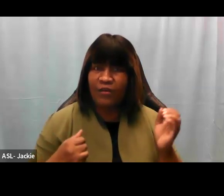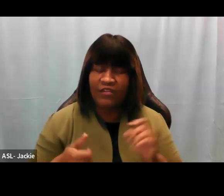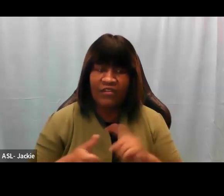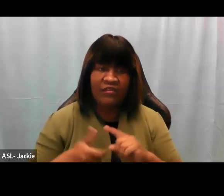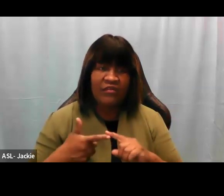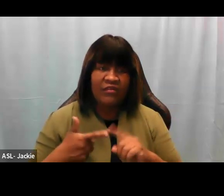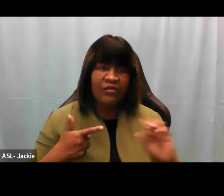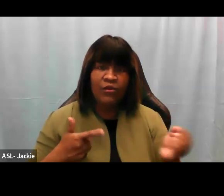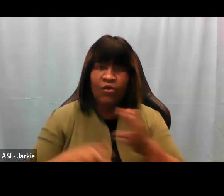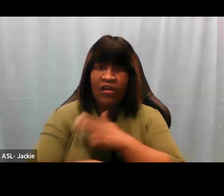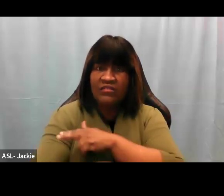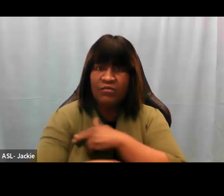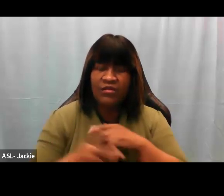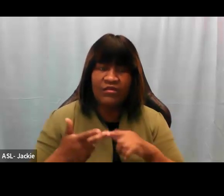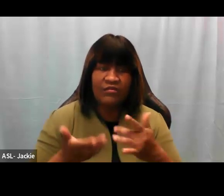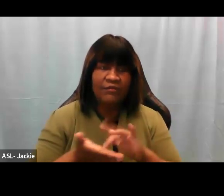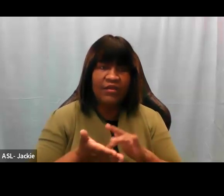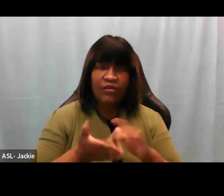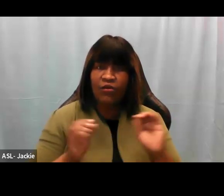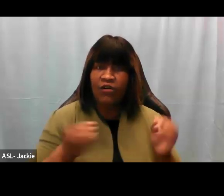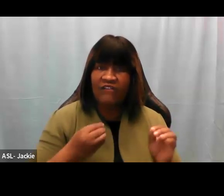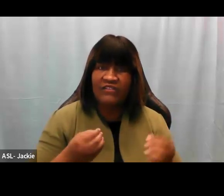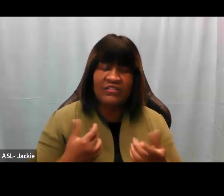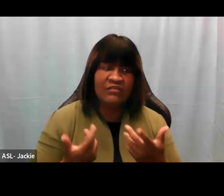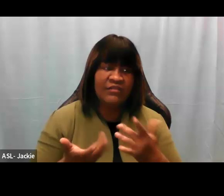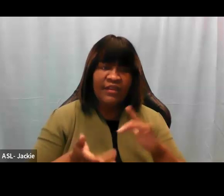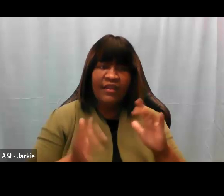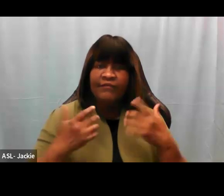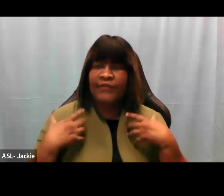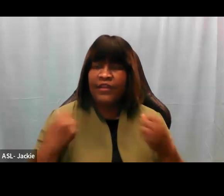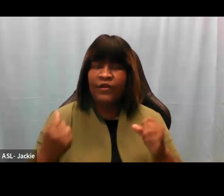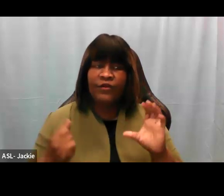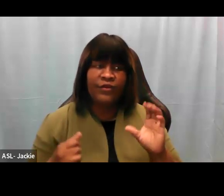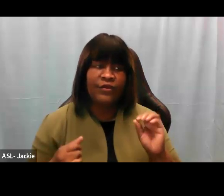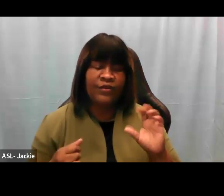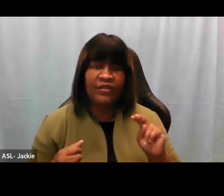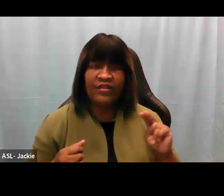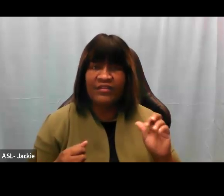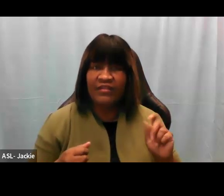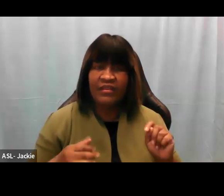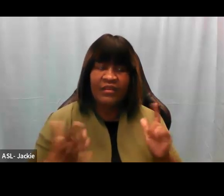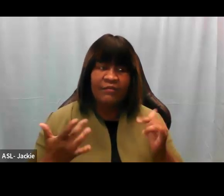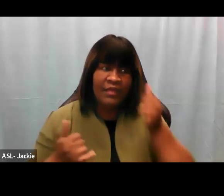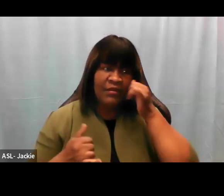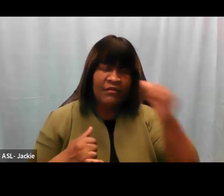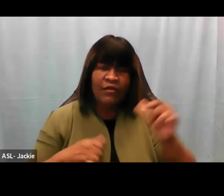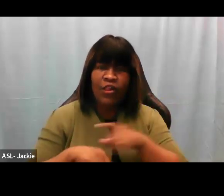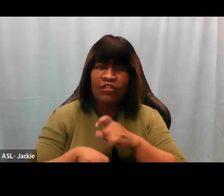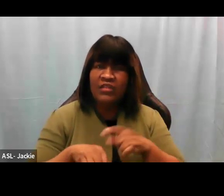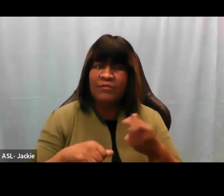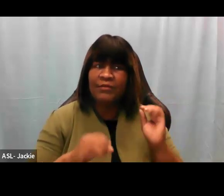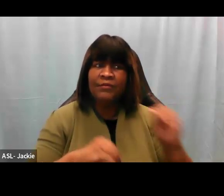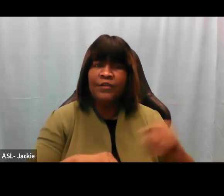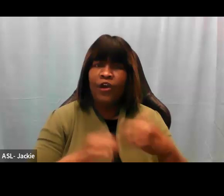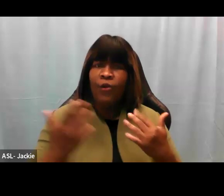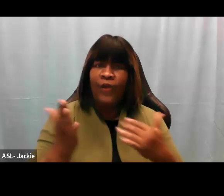or hospitals or medical offices, health clinics. Also, there can be long wait times or waiting lists. Before